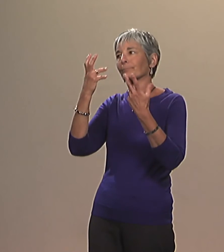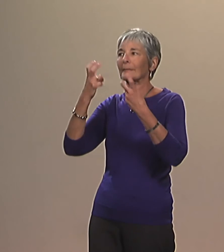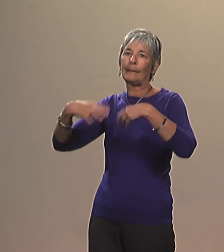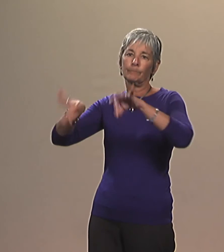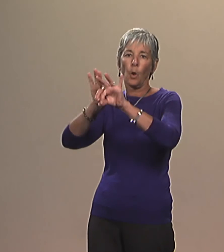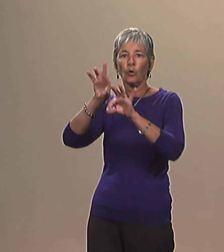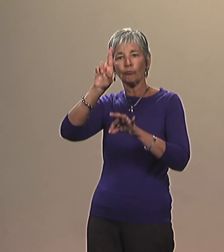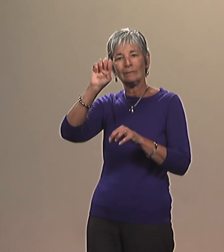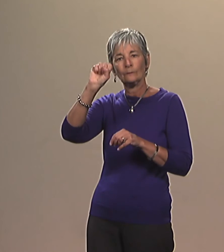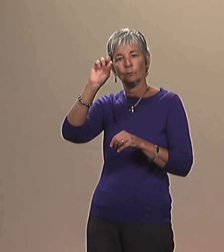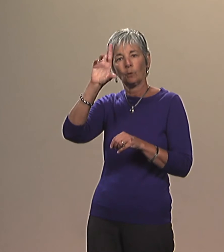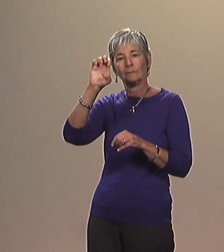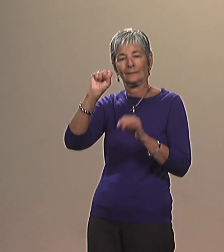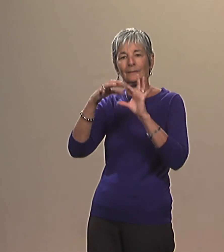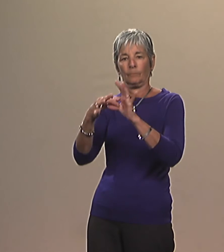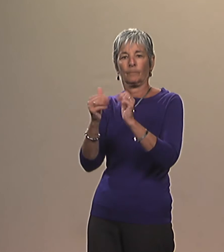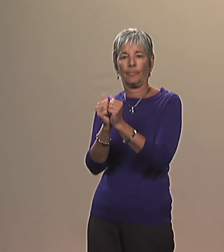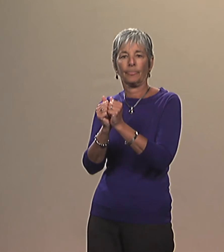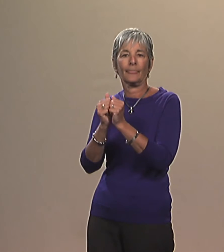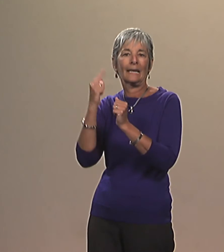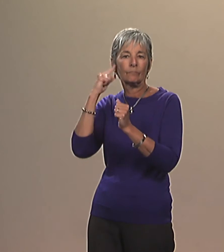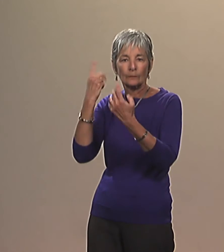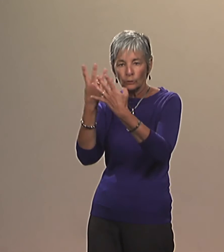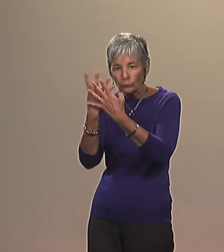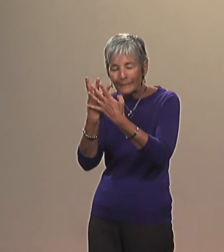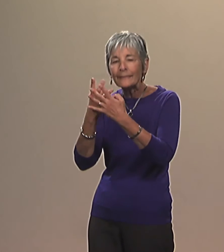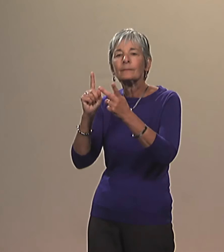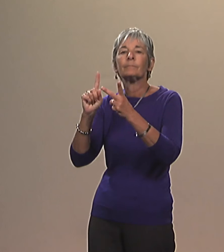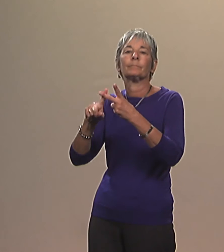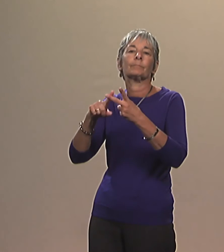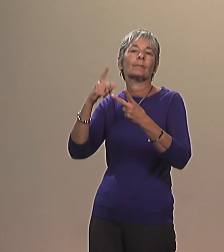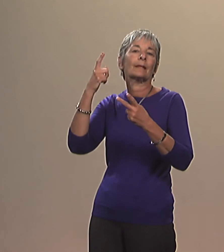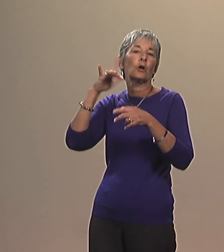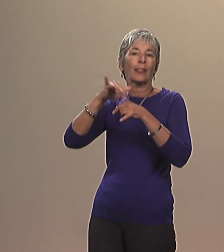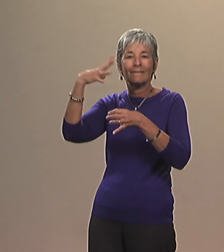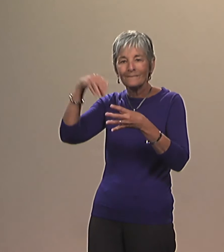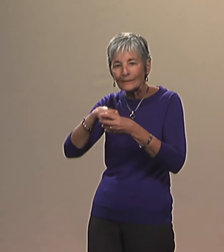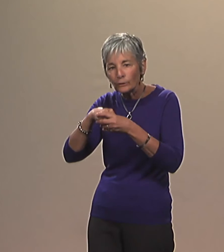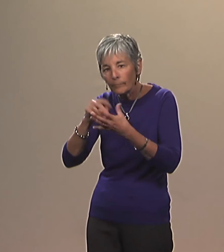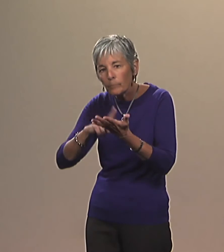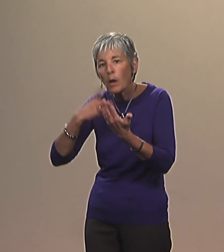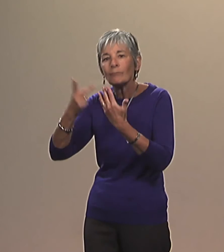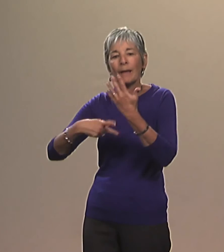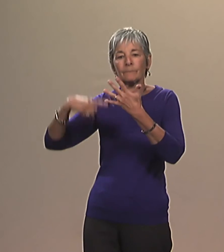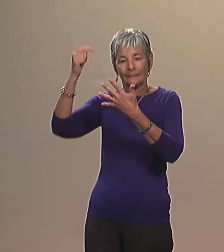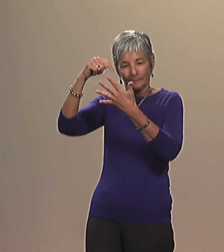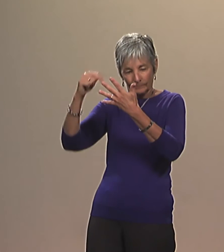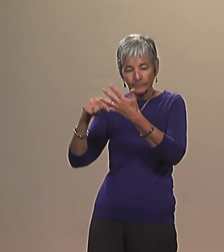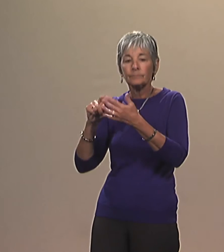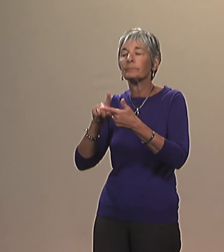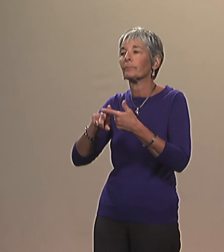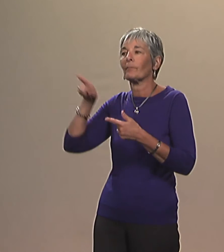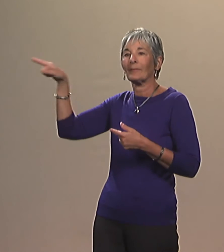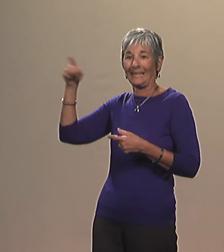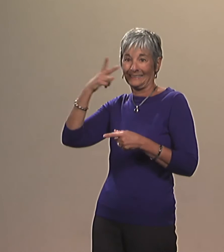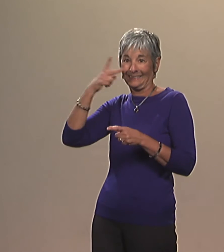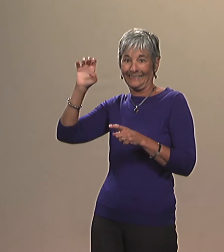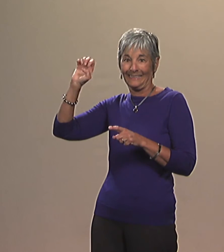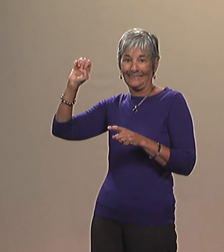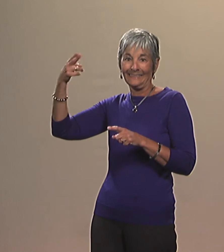These are important resources related to hearing screening, early intervention programs, and so on. You see here